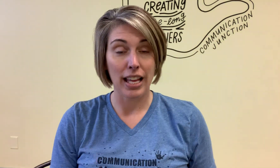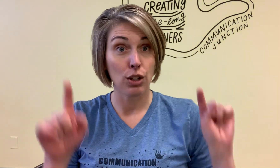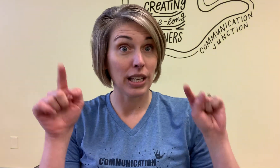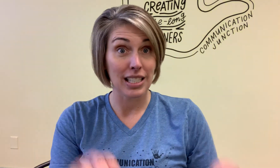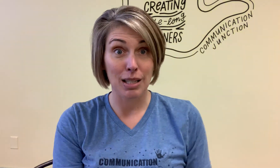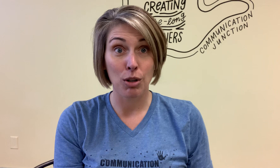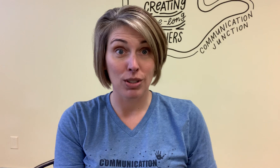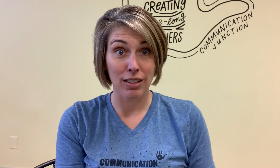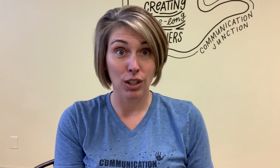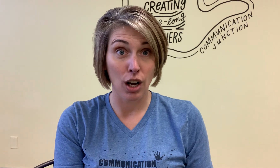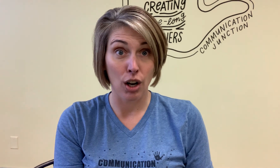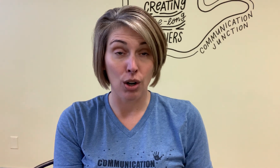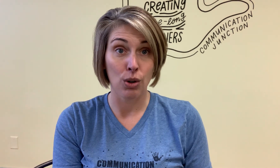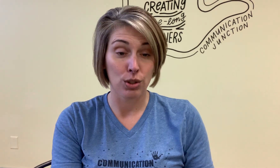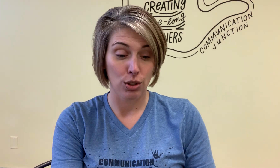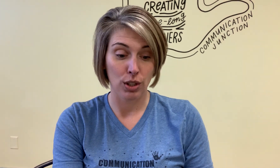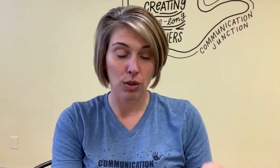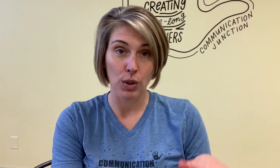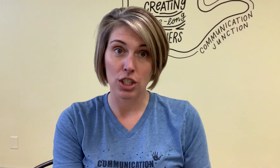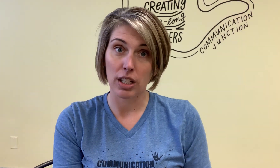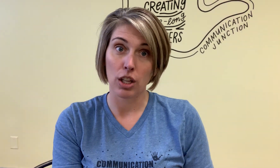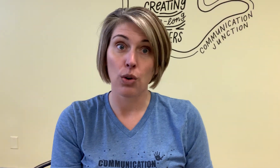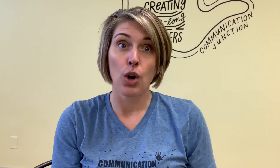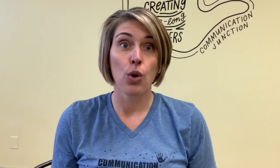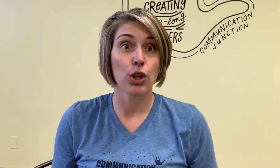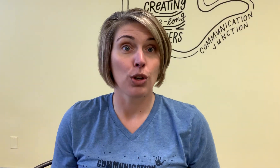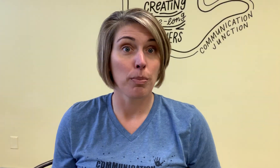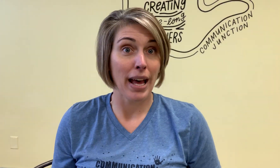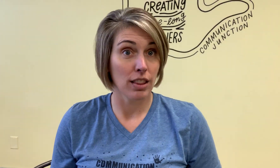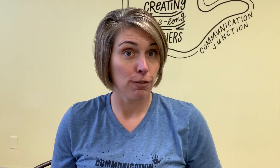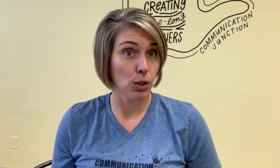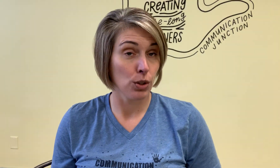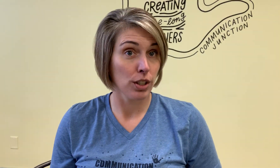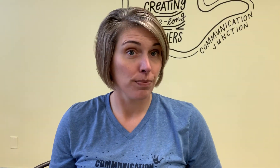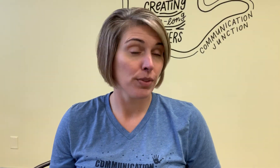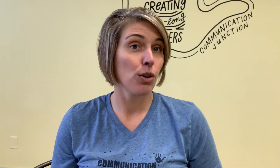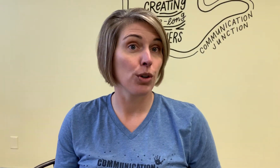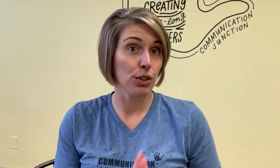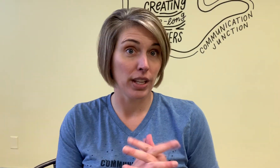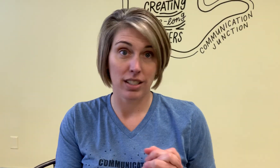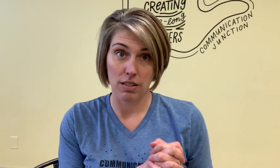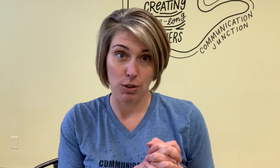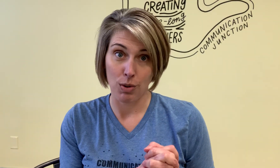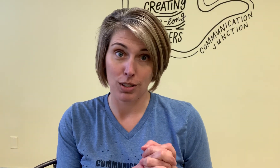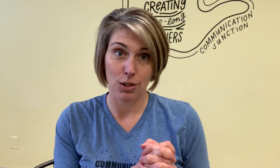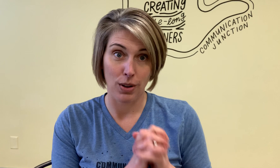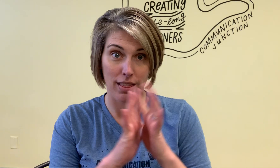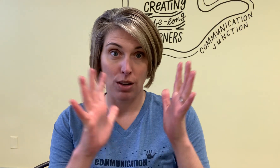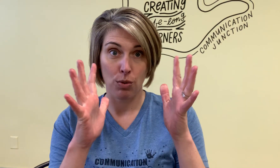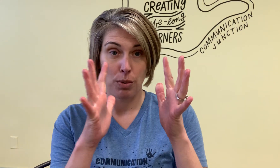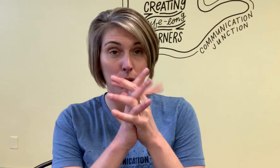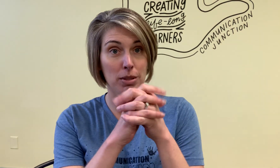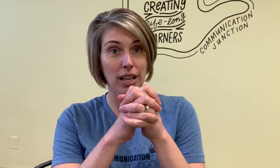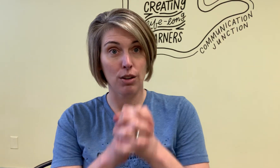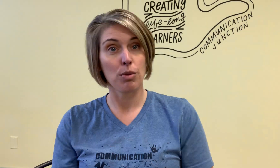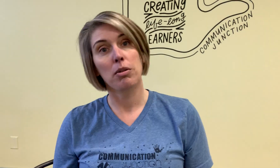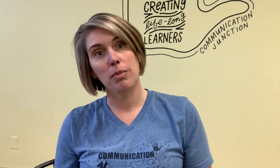you can't see them go down low, so you can reach down low, or you could pat the floor or your legs if you want to. And then when we put them together, we put them in our